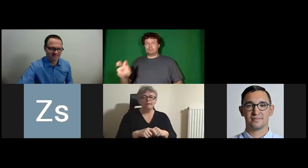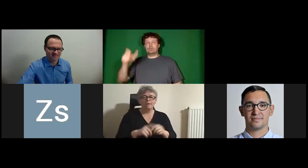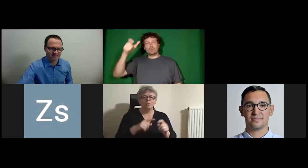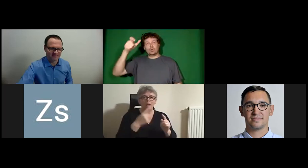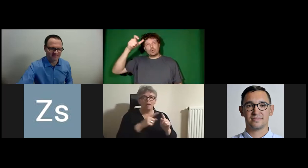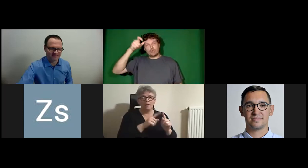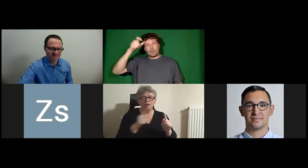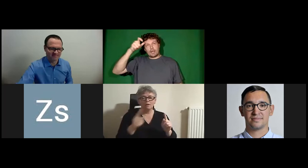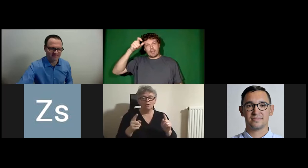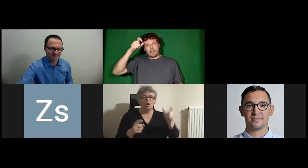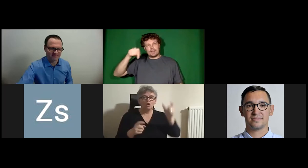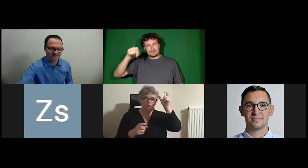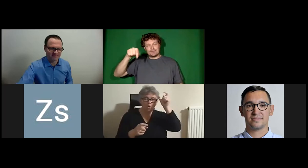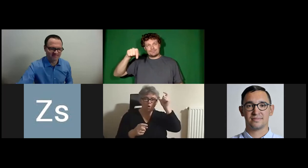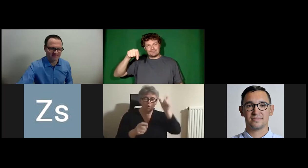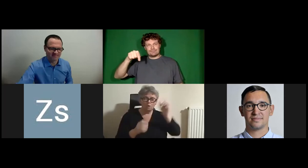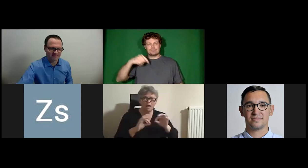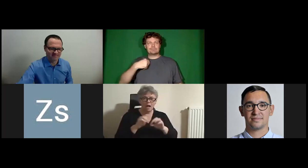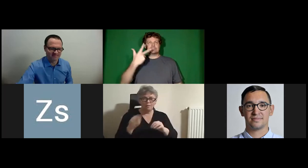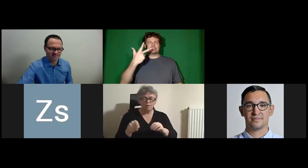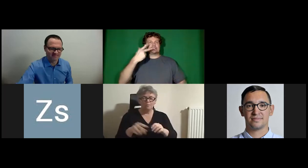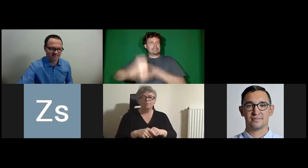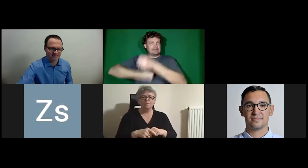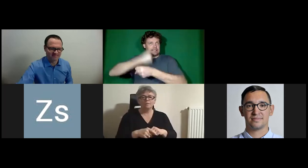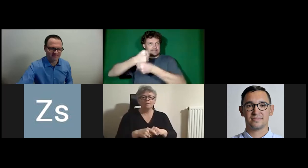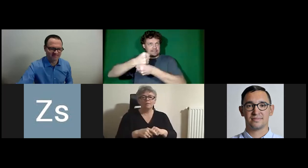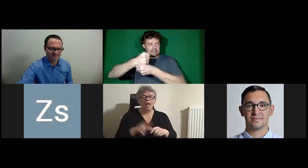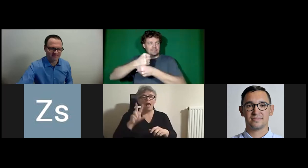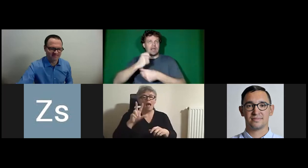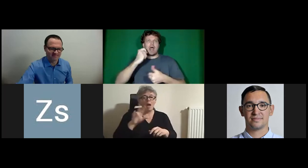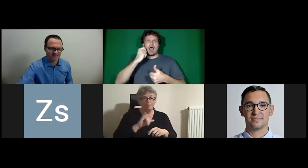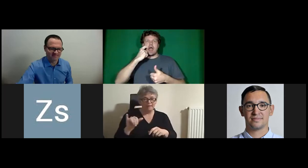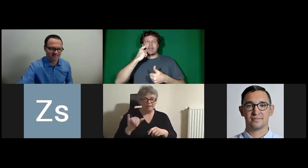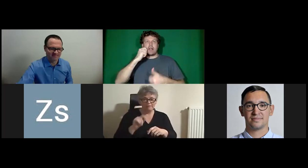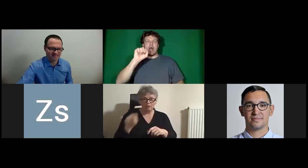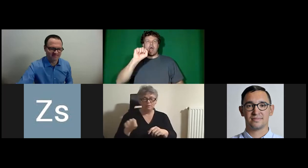And then I moved on to a team playing in Turkey for